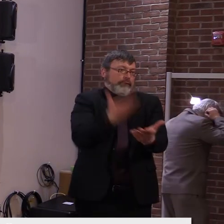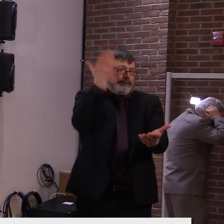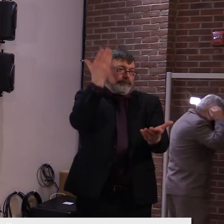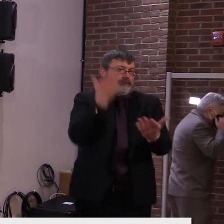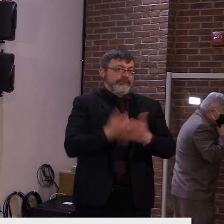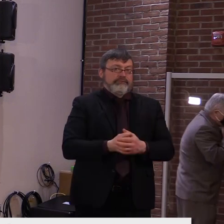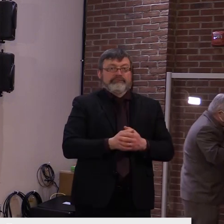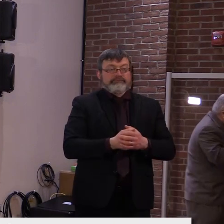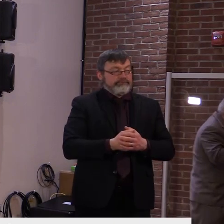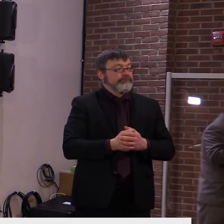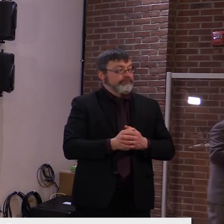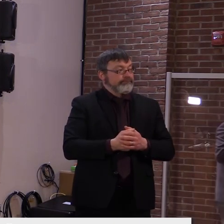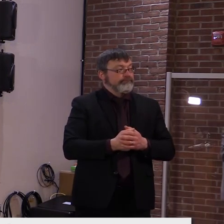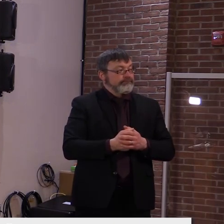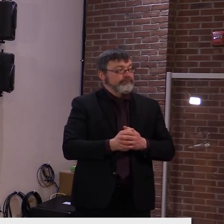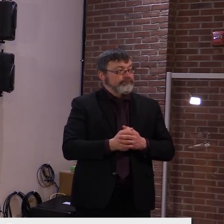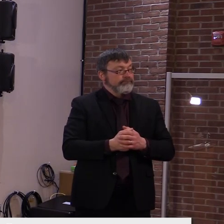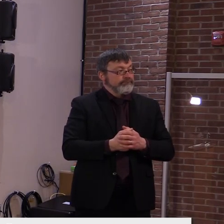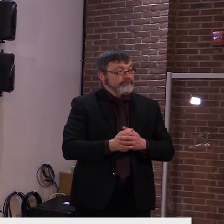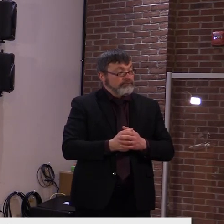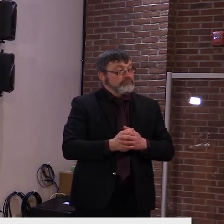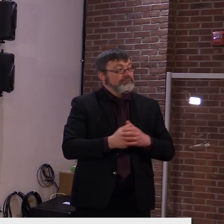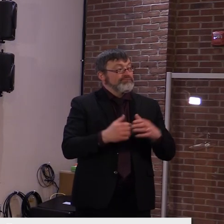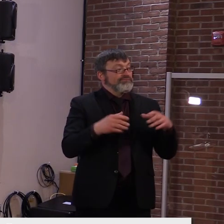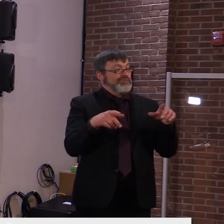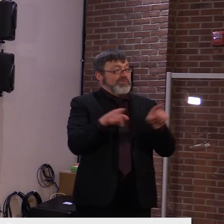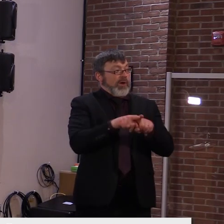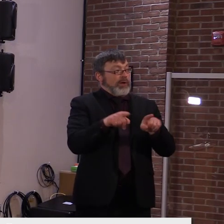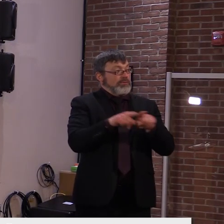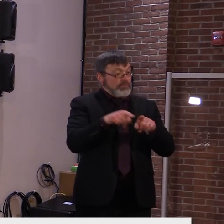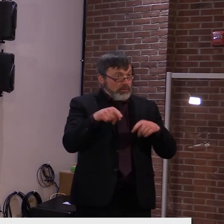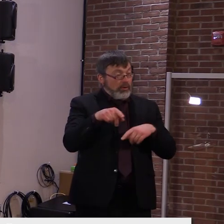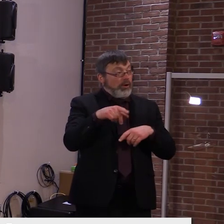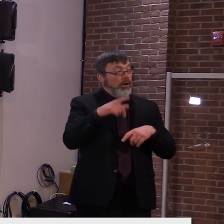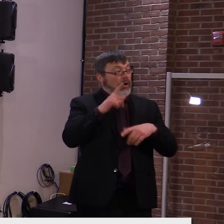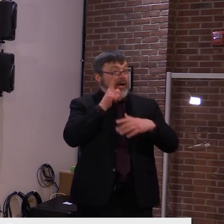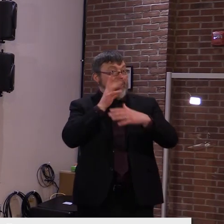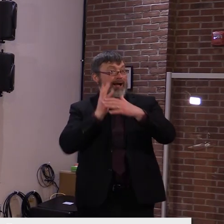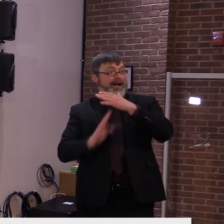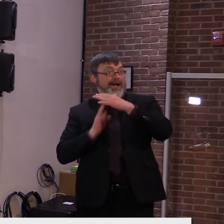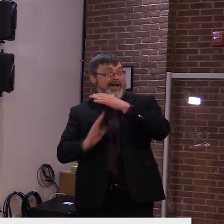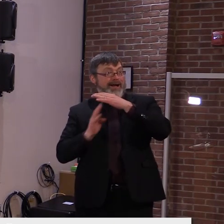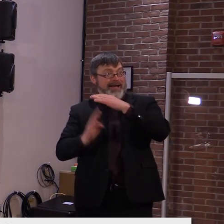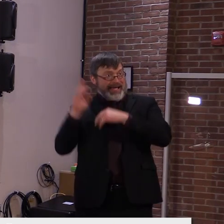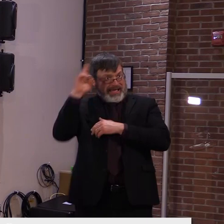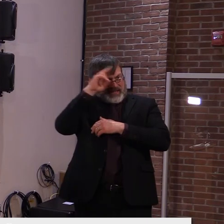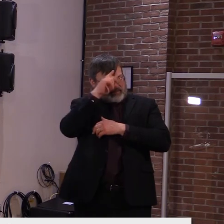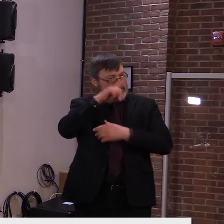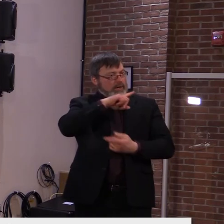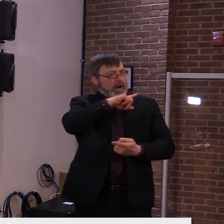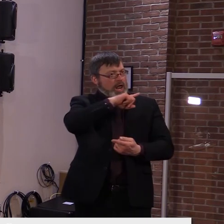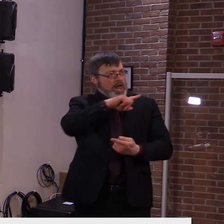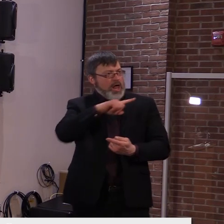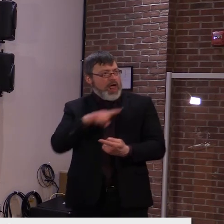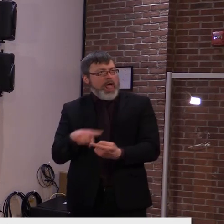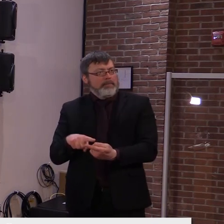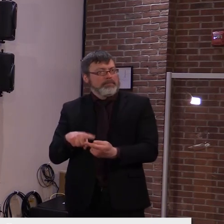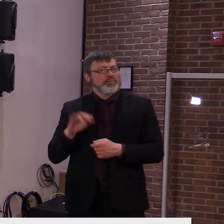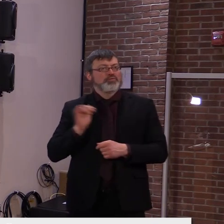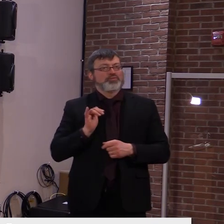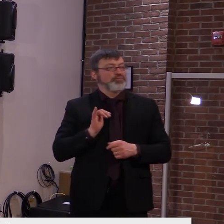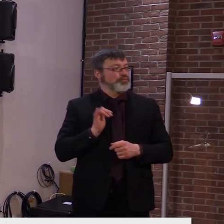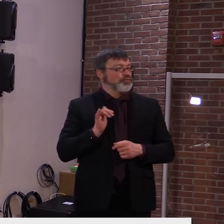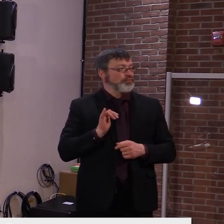hospitalizations, 24 people in the hospital, 6 in the ICU. Our state positivity rate continues